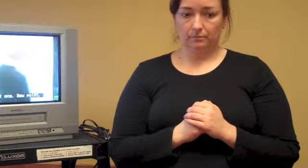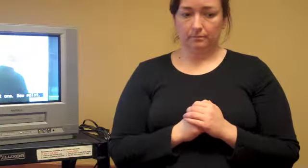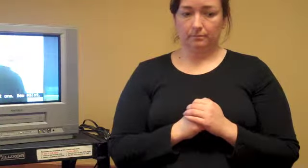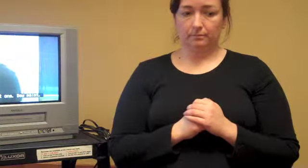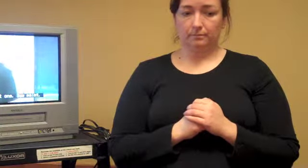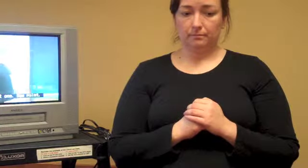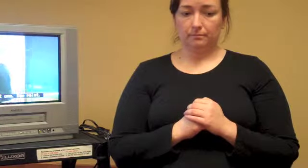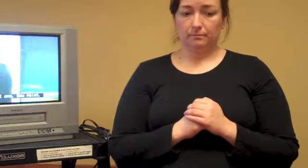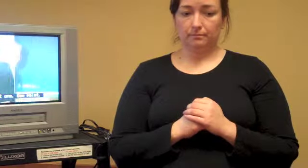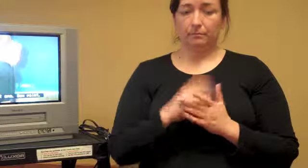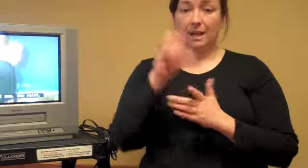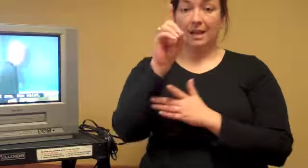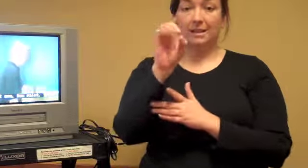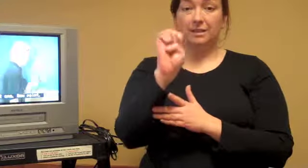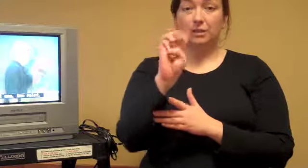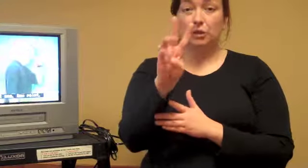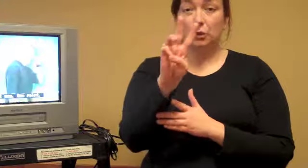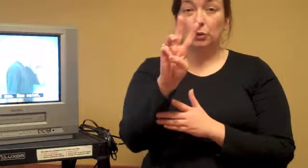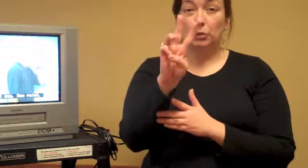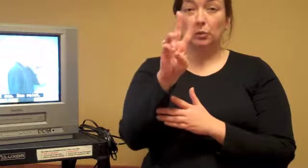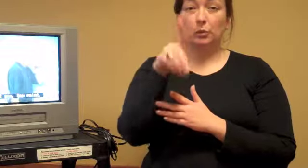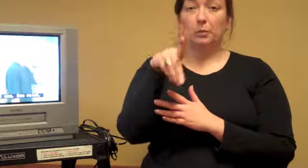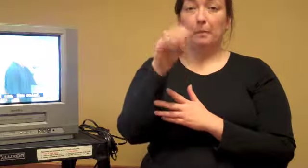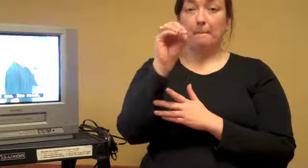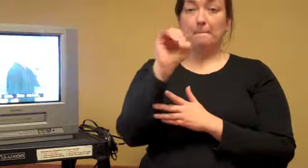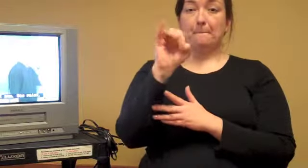Next one, dew point.